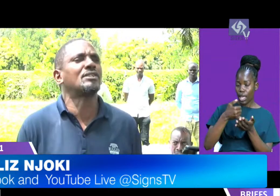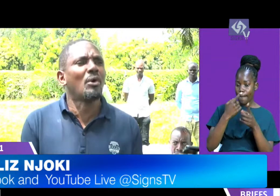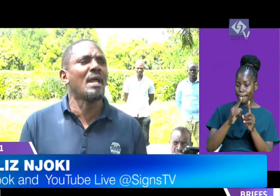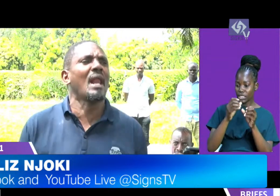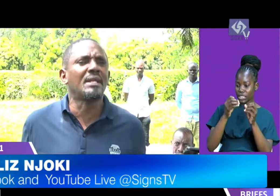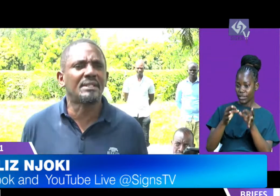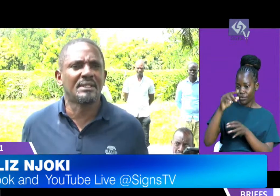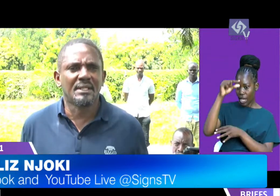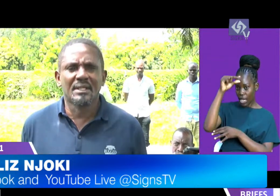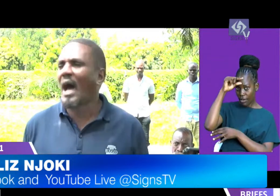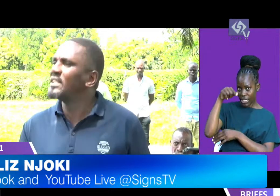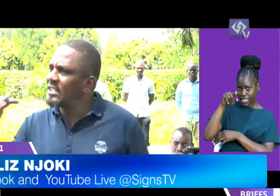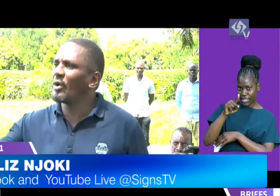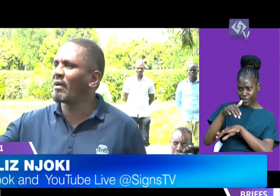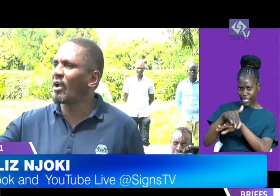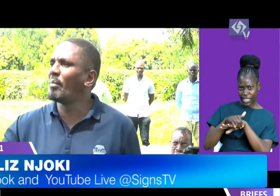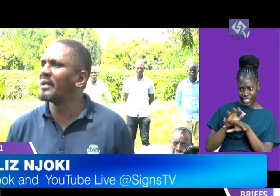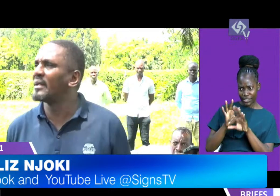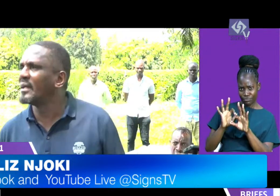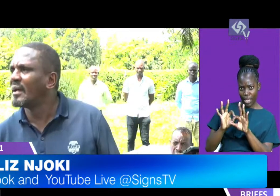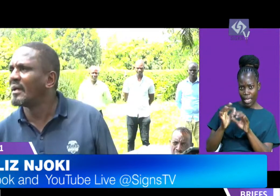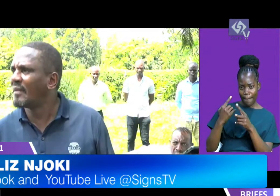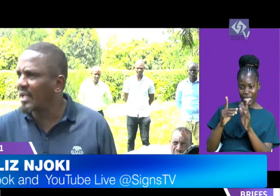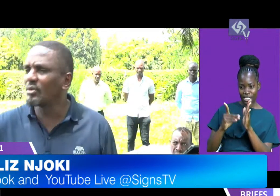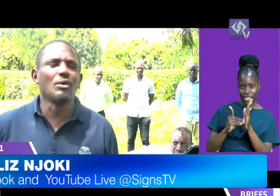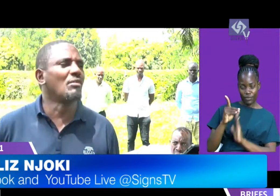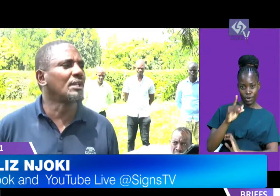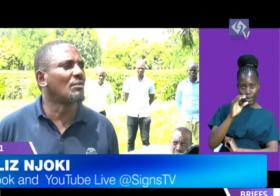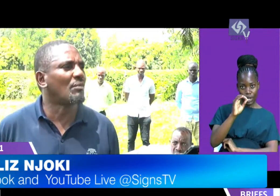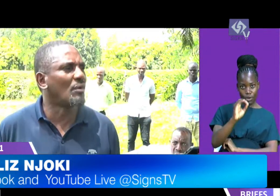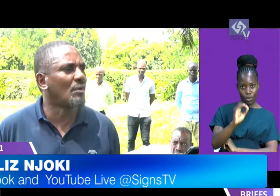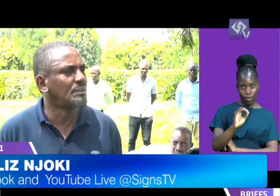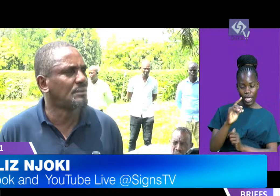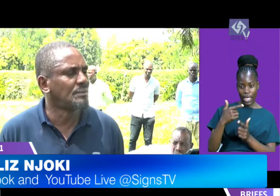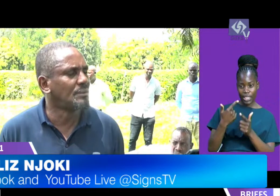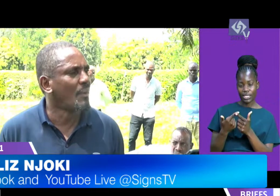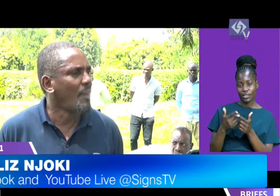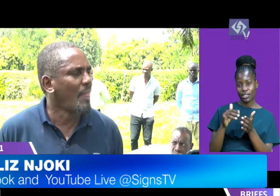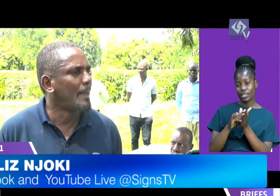good English and zero development, that is going to be problem.